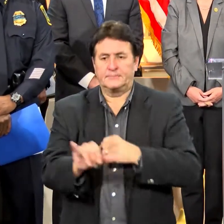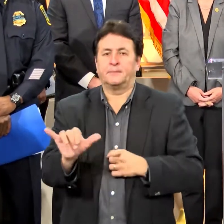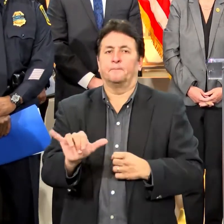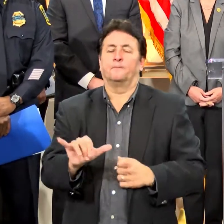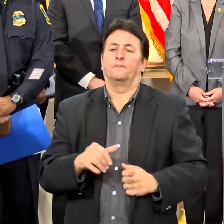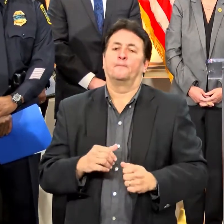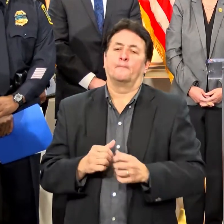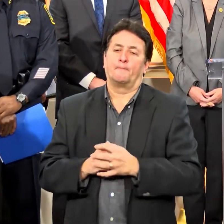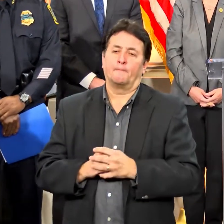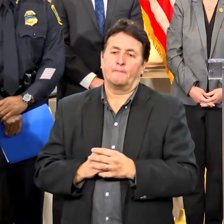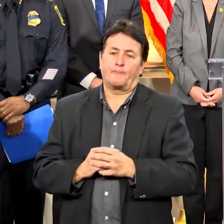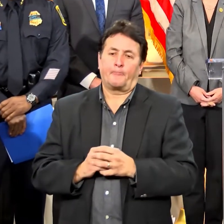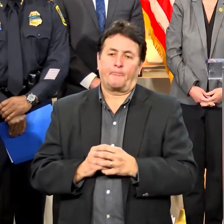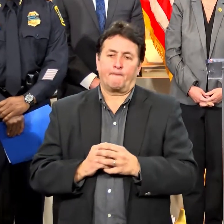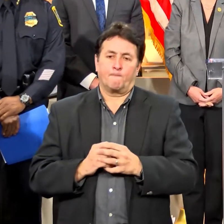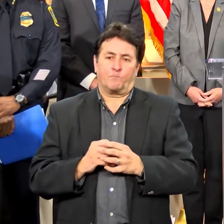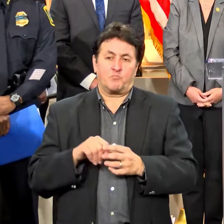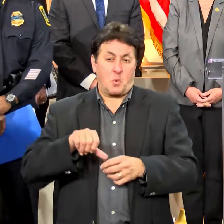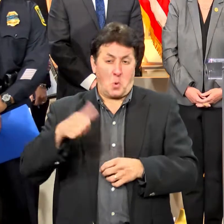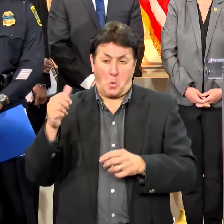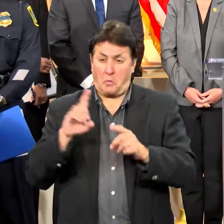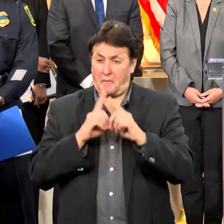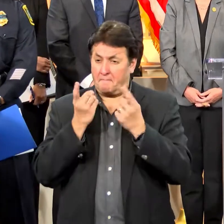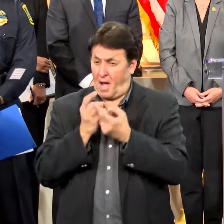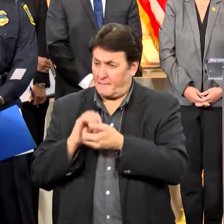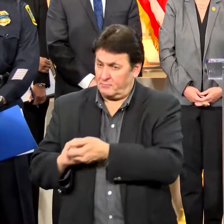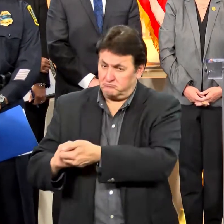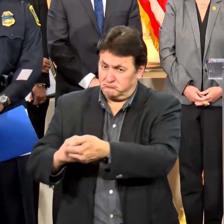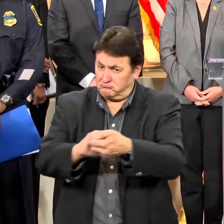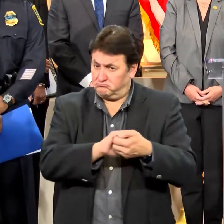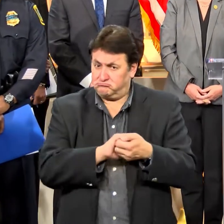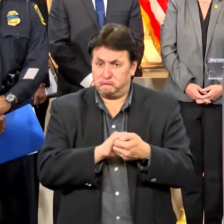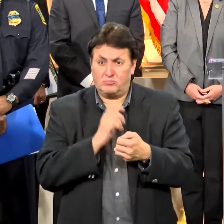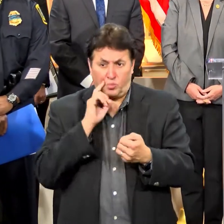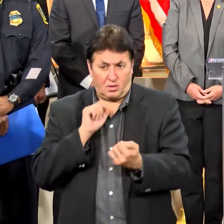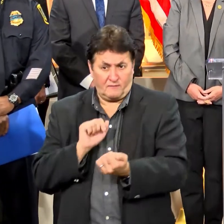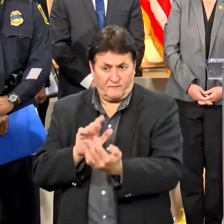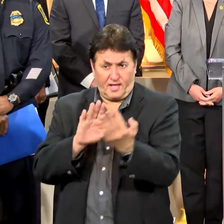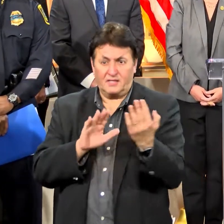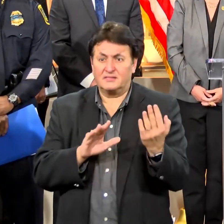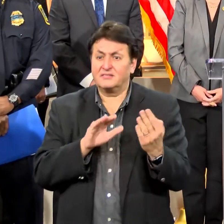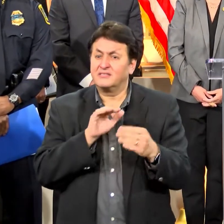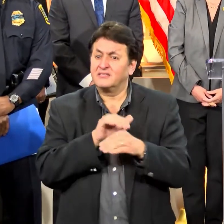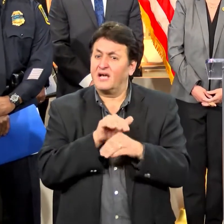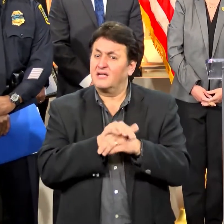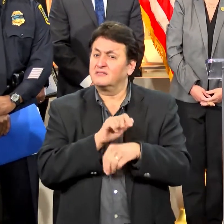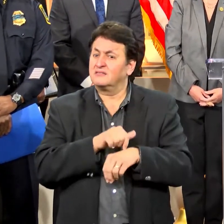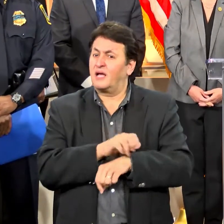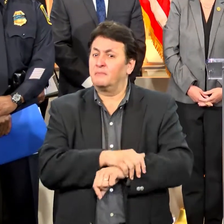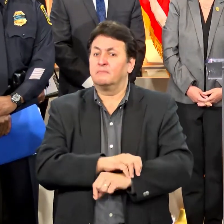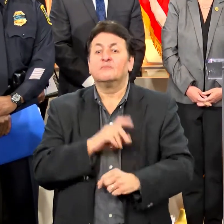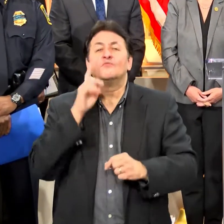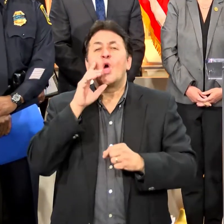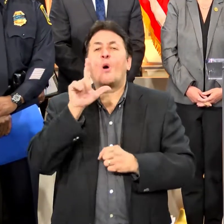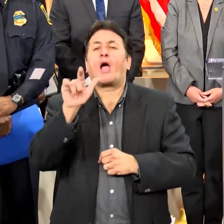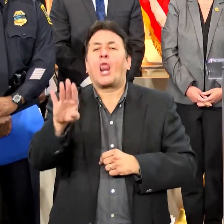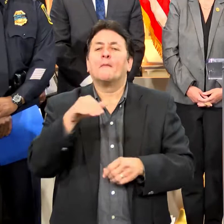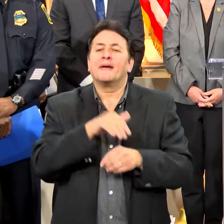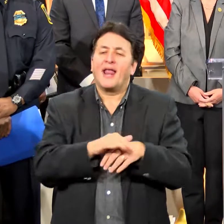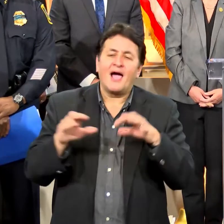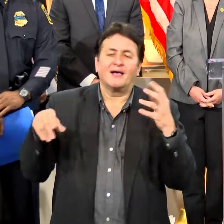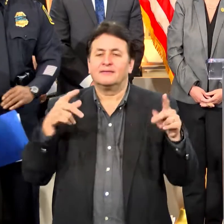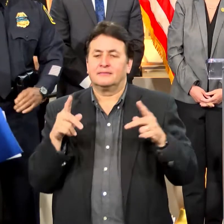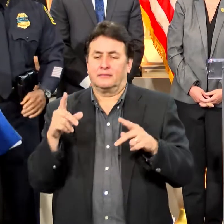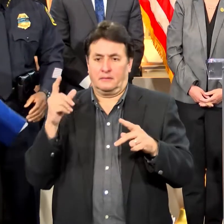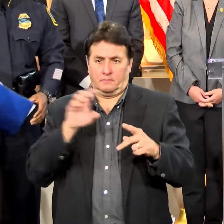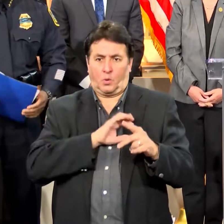city departments will work together to address nightclubs and convenience stores where repeated crimes of violence have